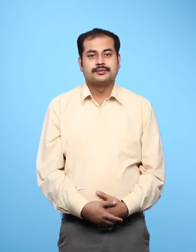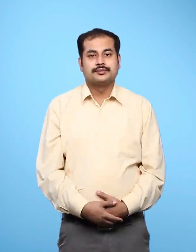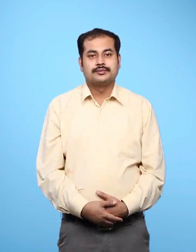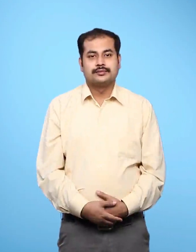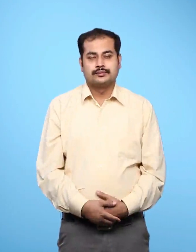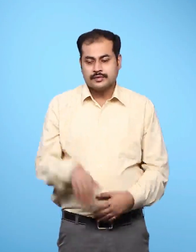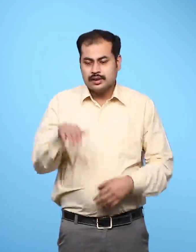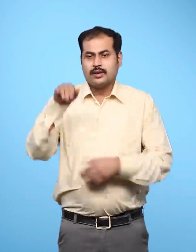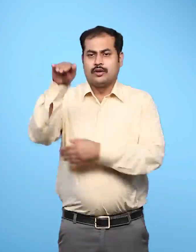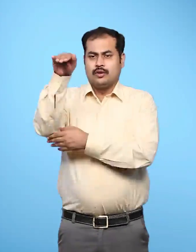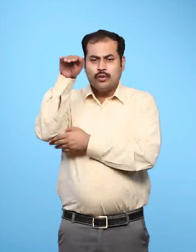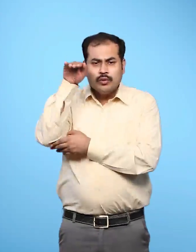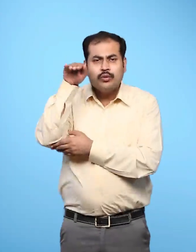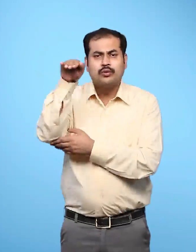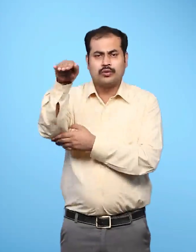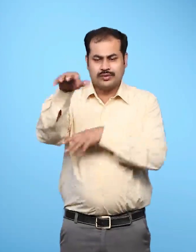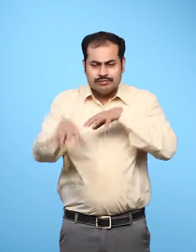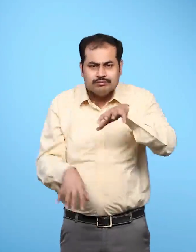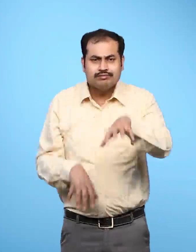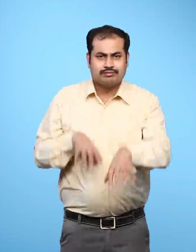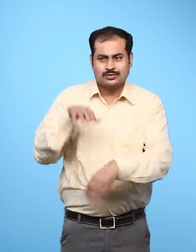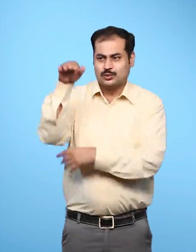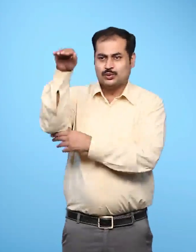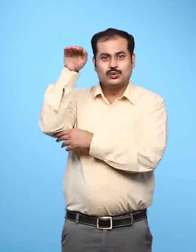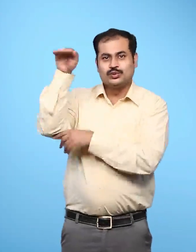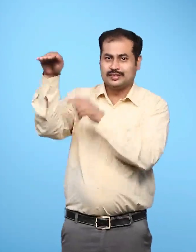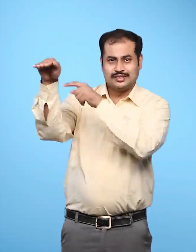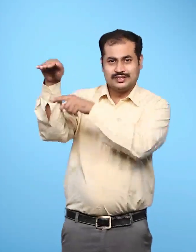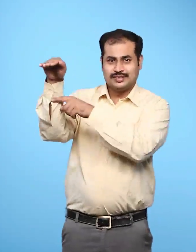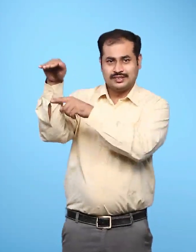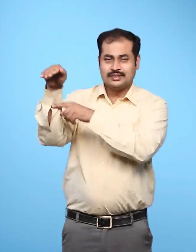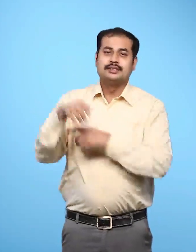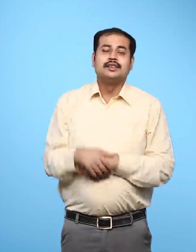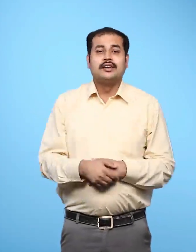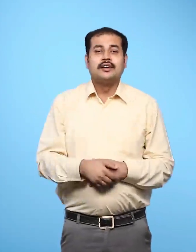A camel can drink nine buckets of water at once. C.